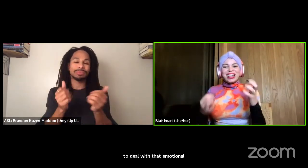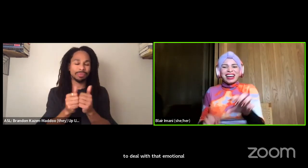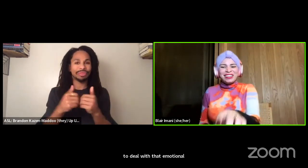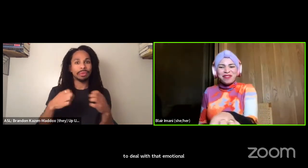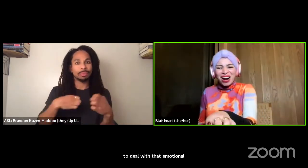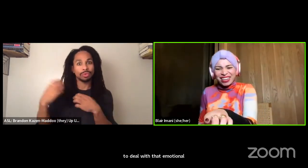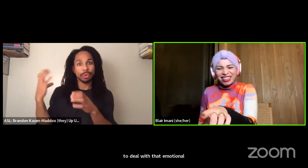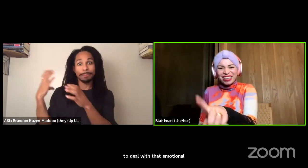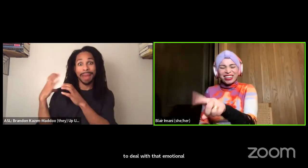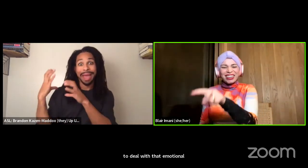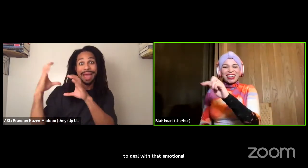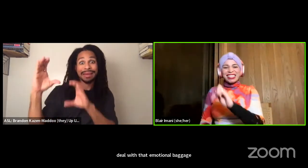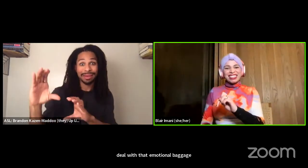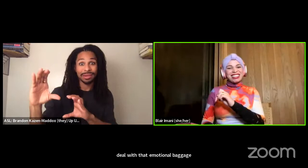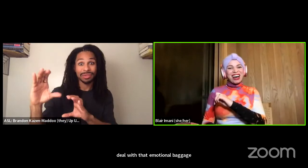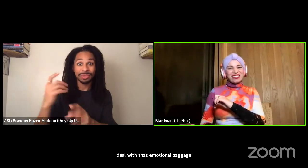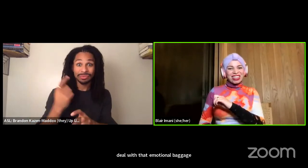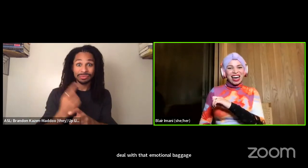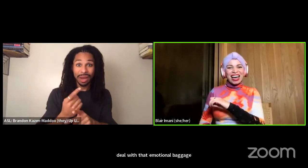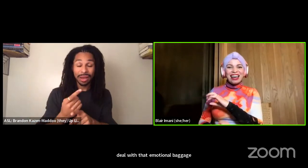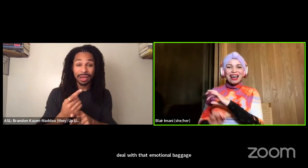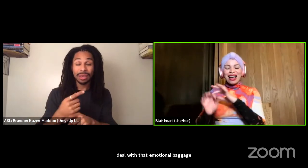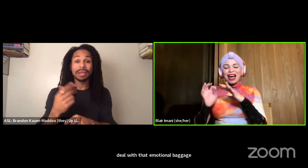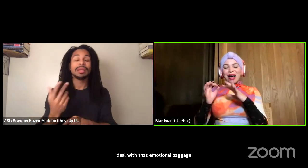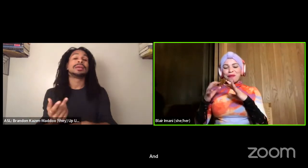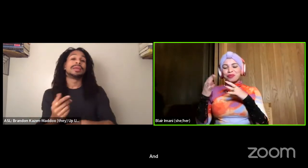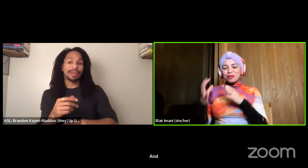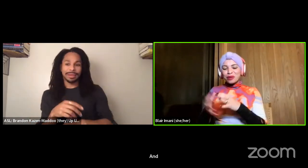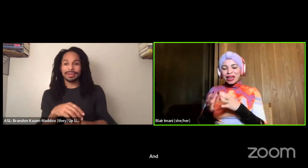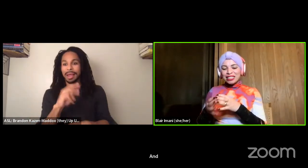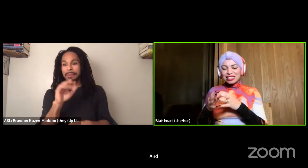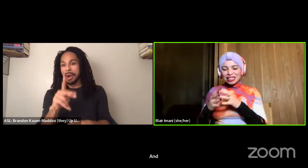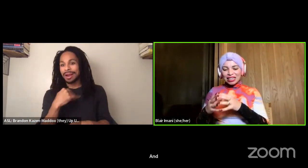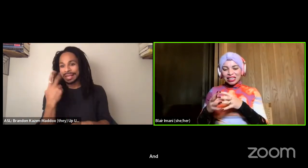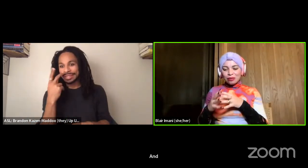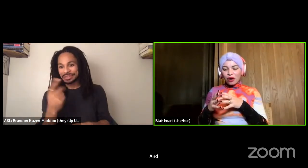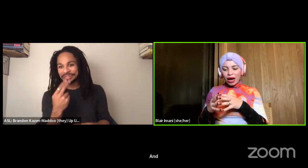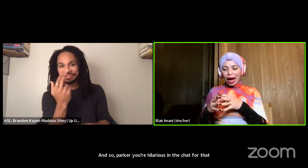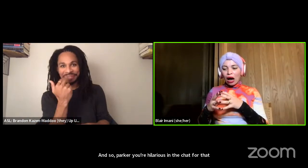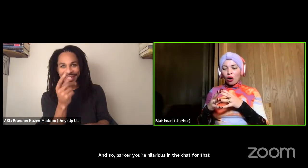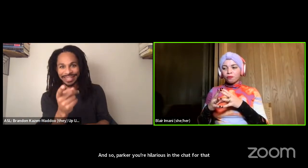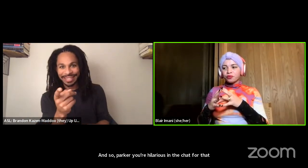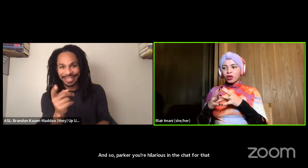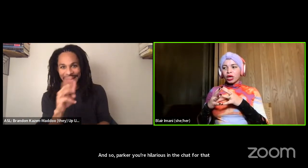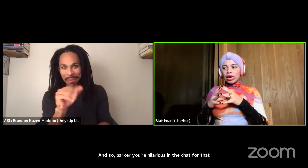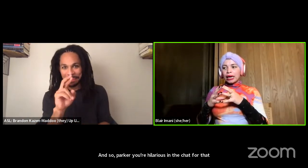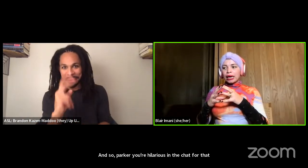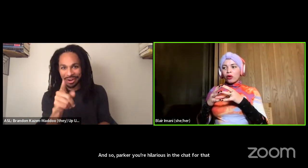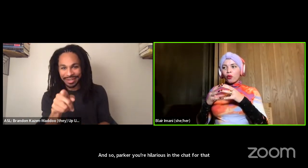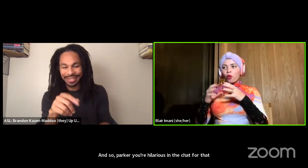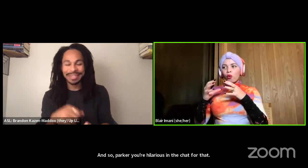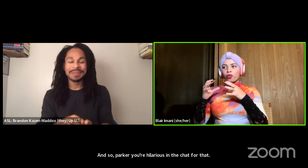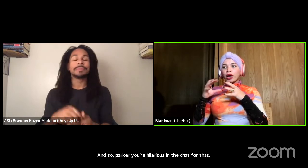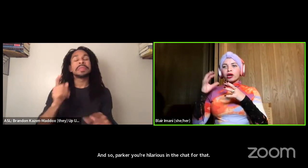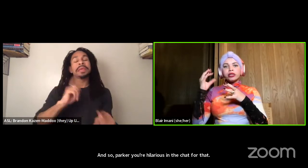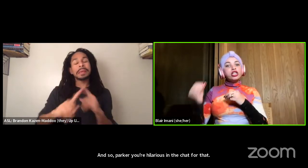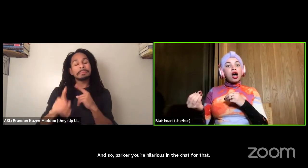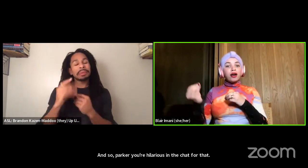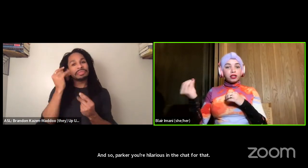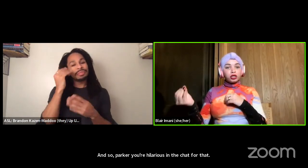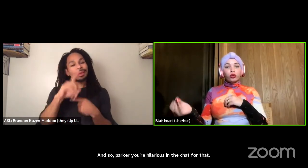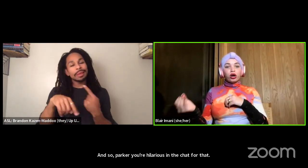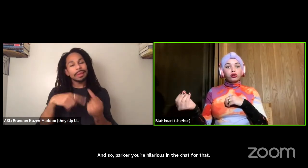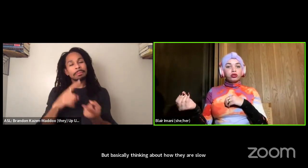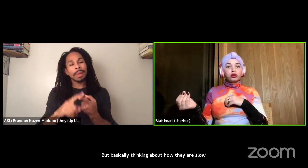And so, Parker, you're hilarious in the chat for that. But basically thinking about how there